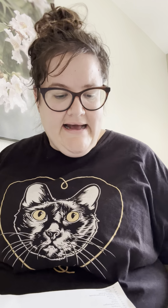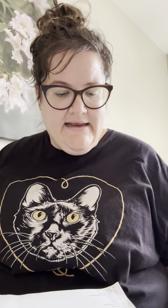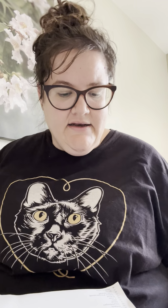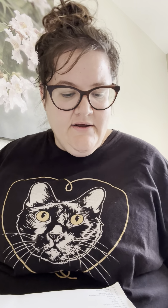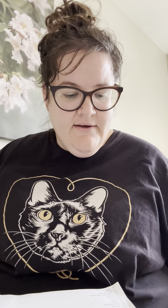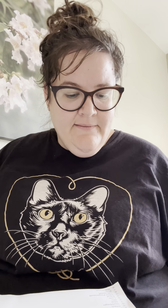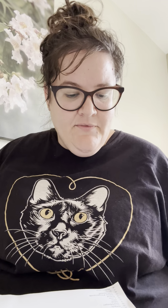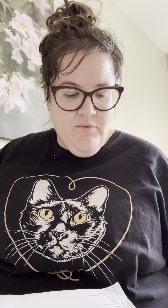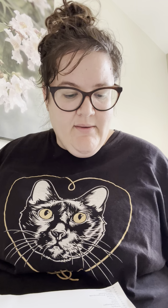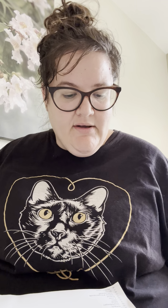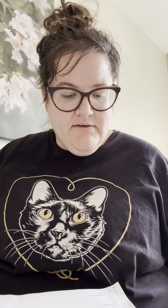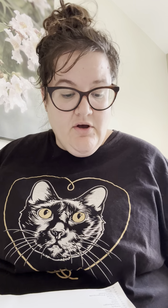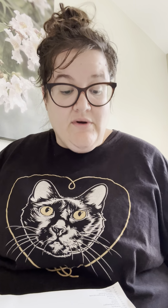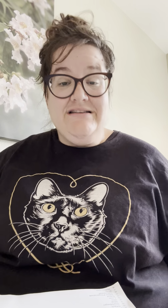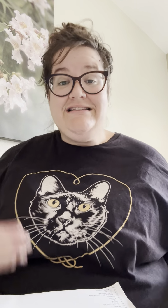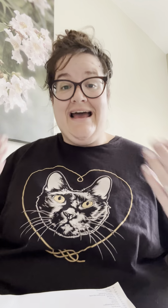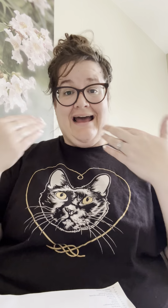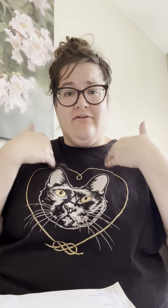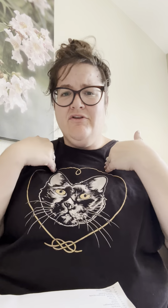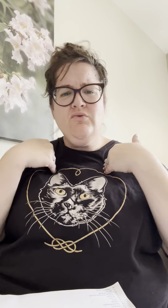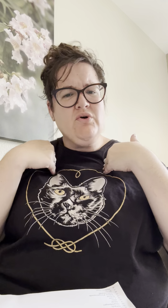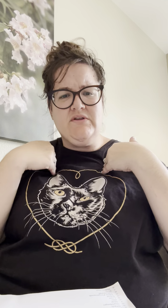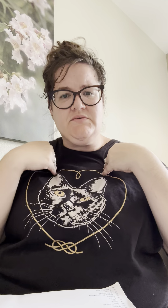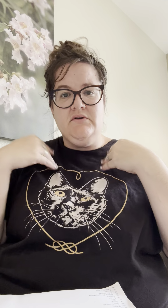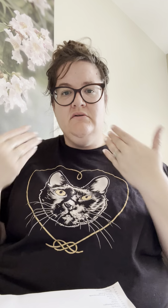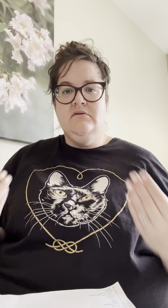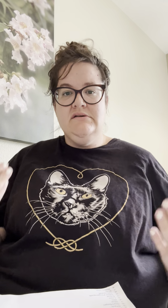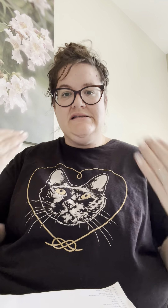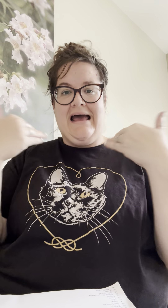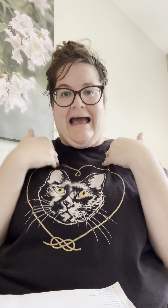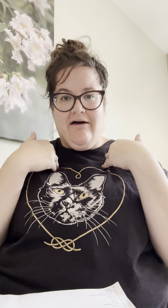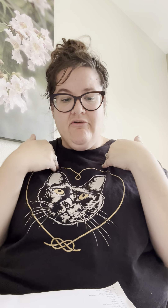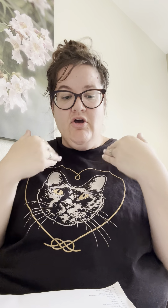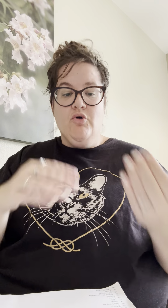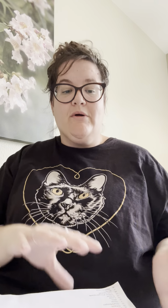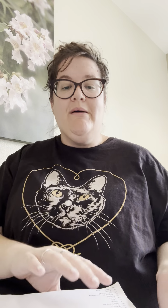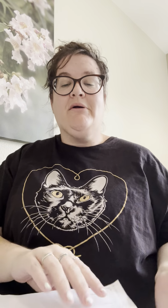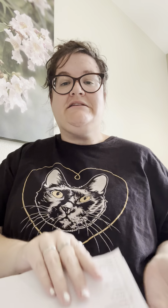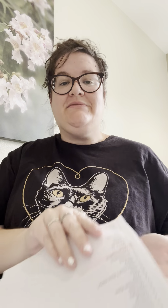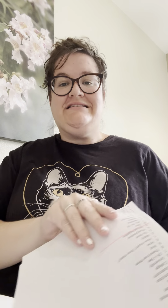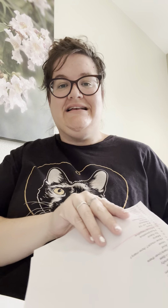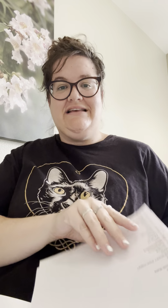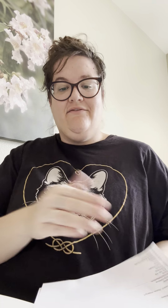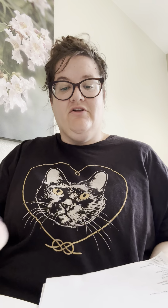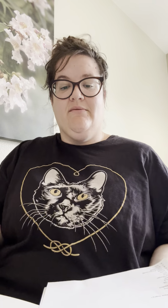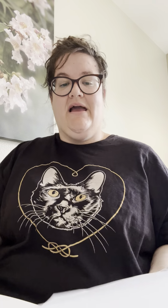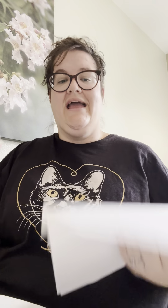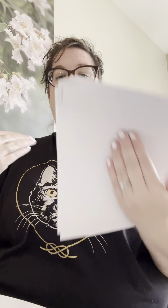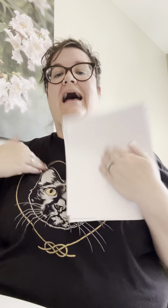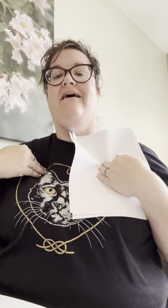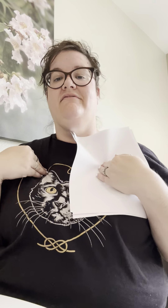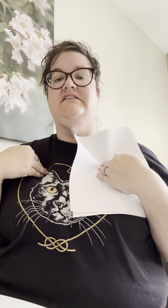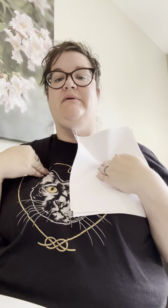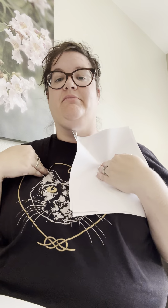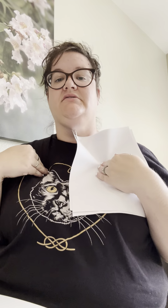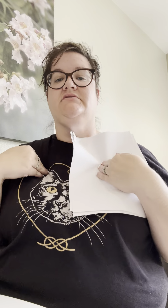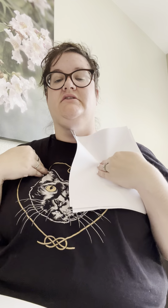it. What about, oh, to have, you know this one, to have. Remember, it's possessive. Look at me, I have these papers. They're now